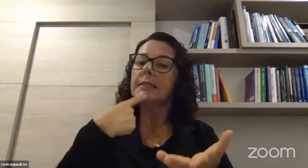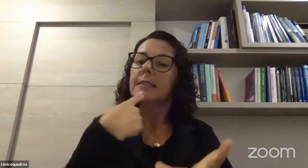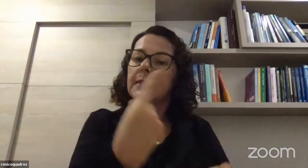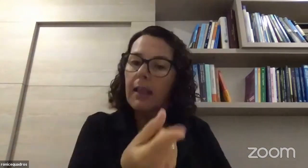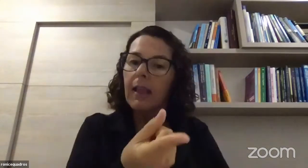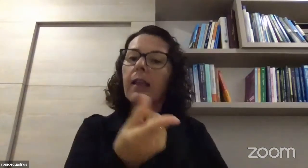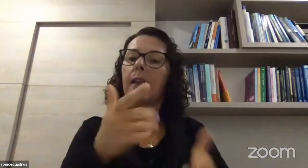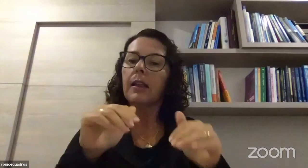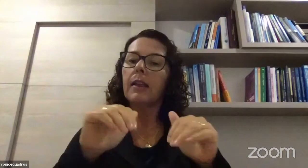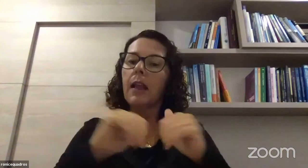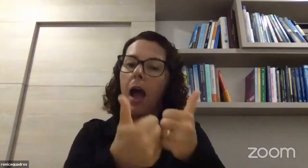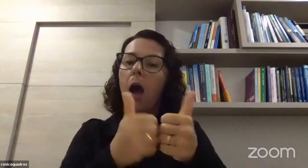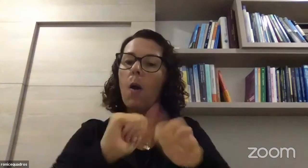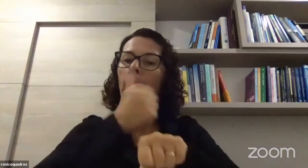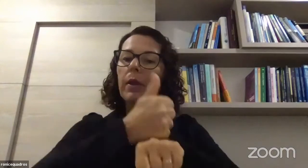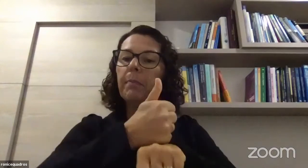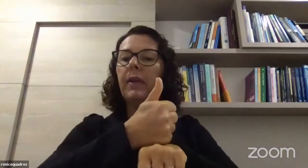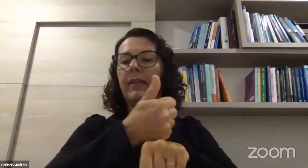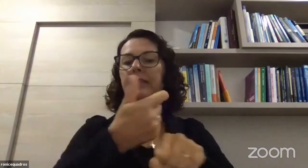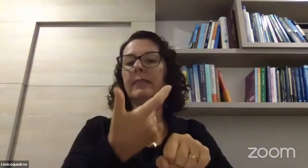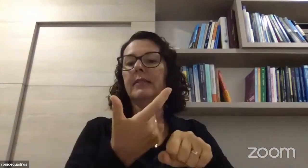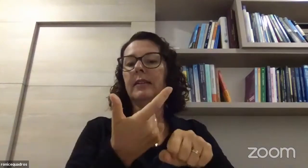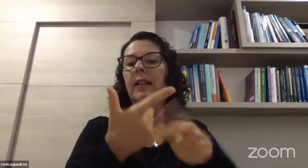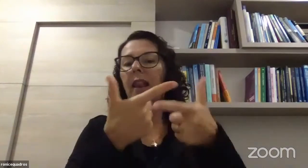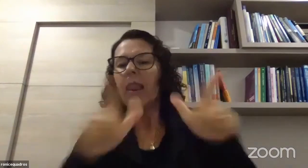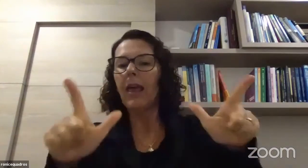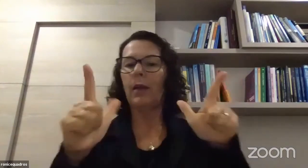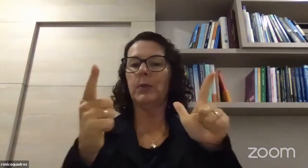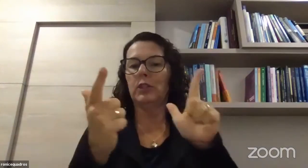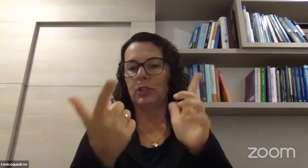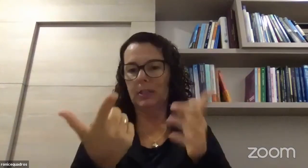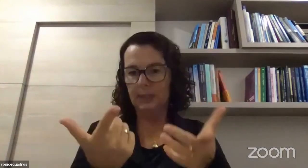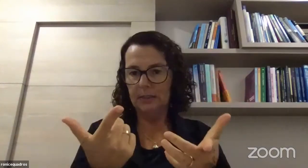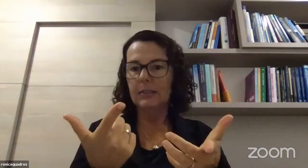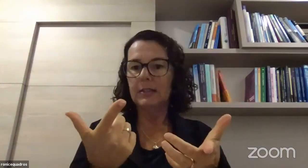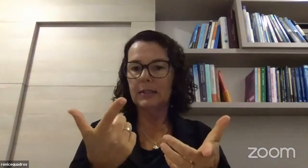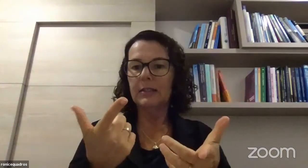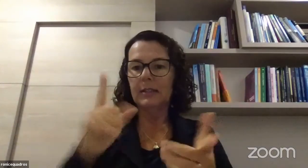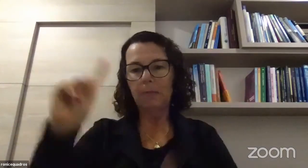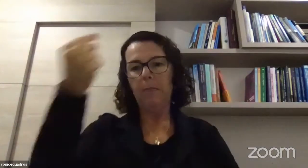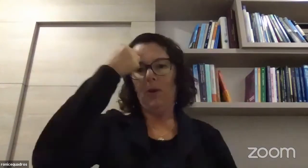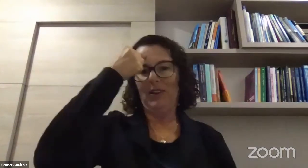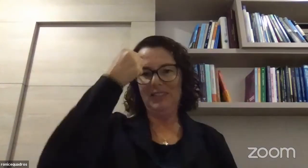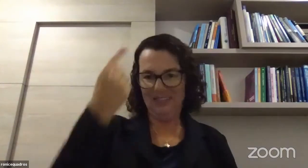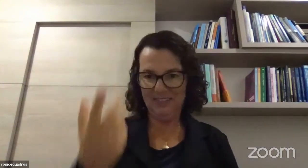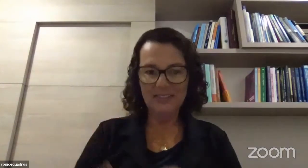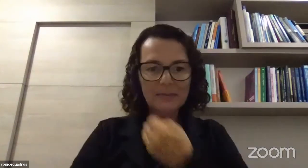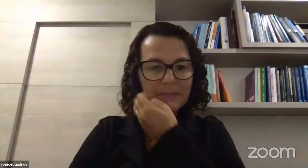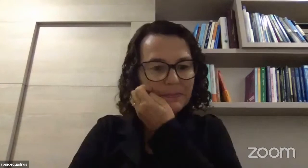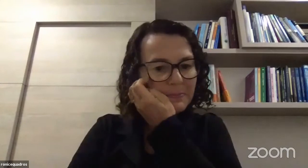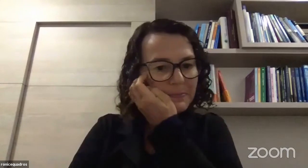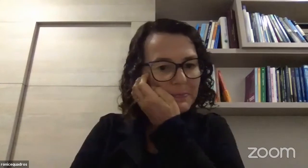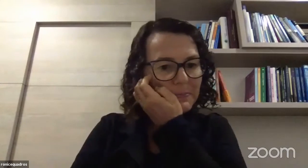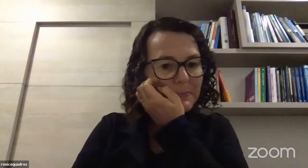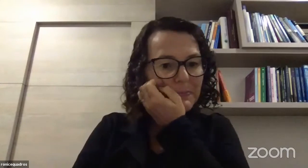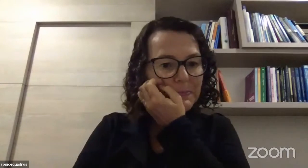for equality reasons, and because they can then